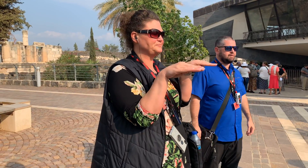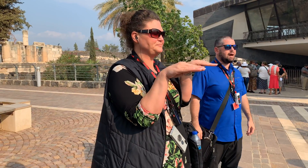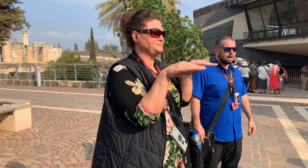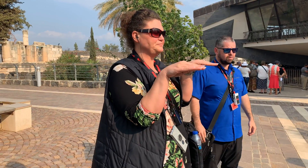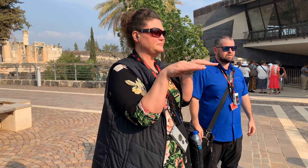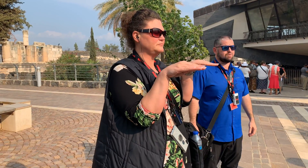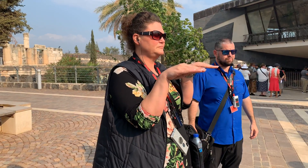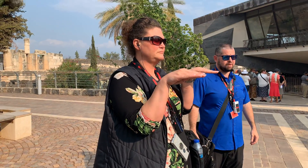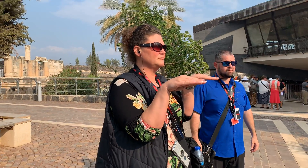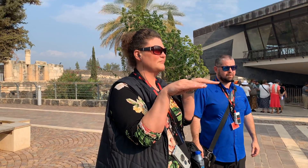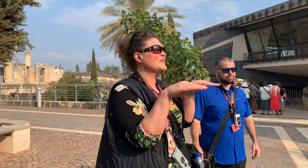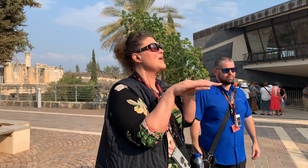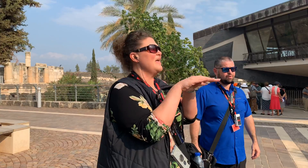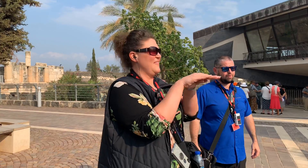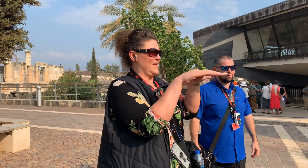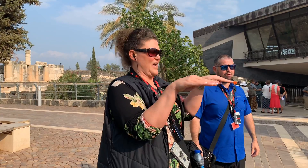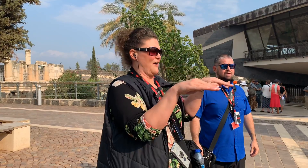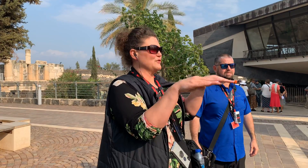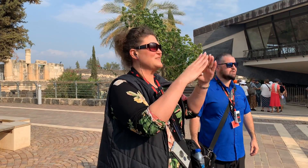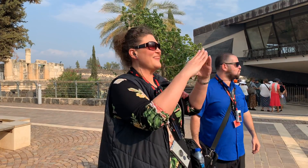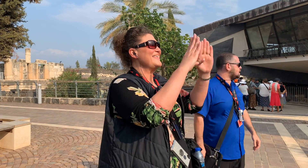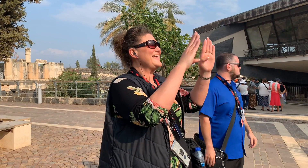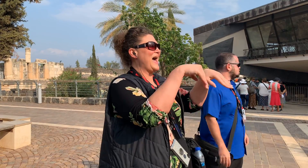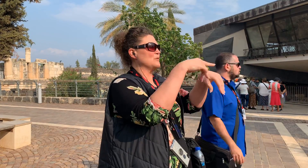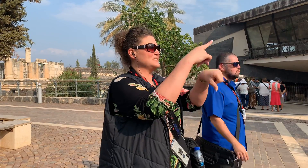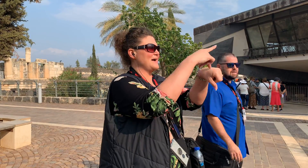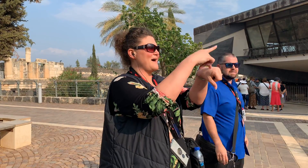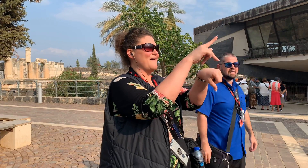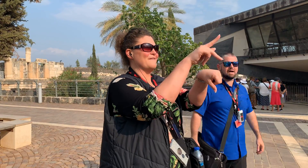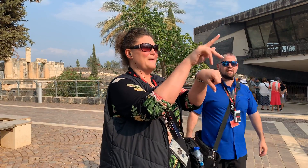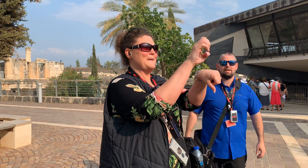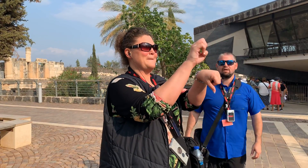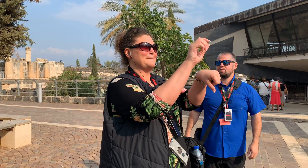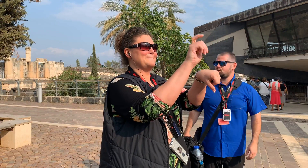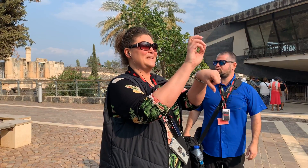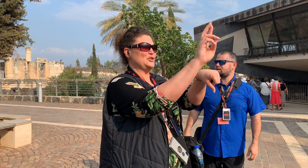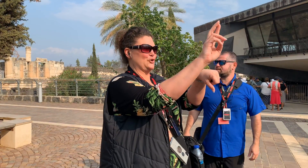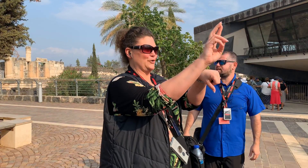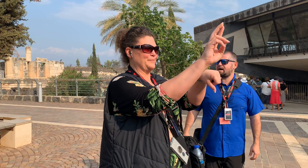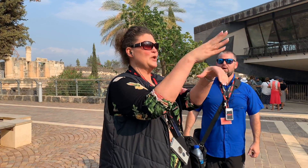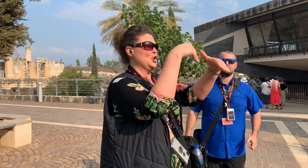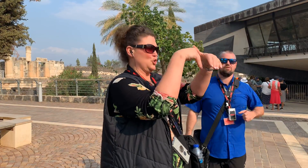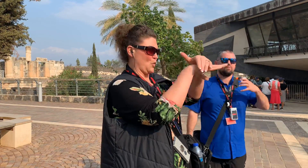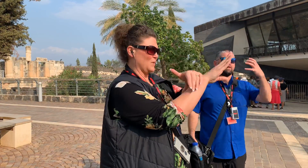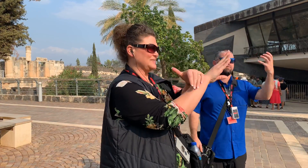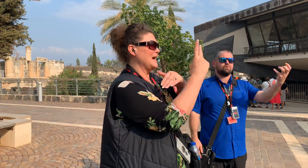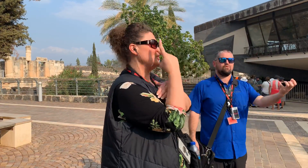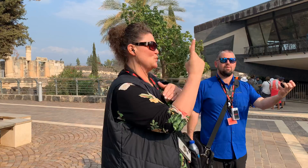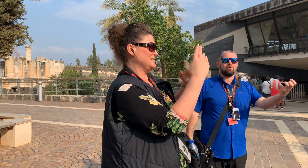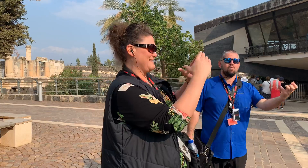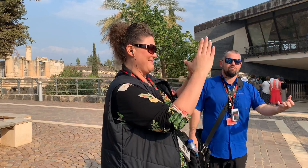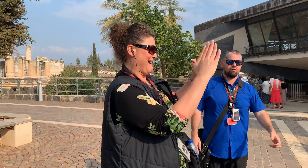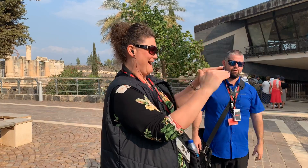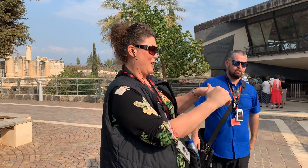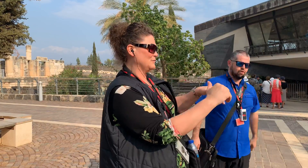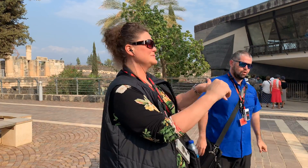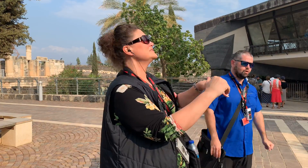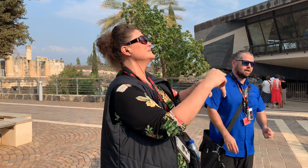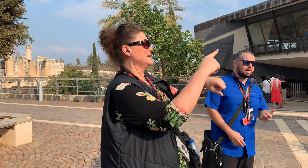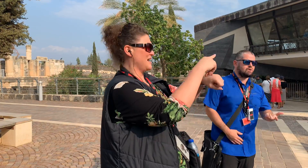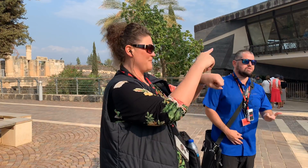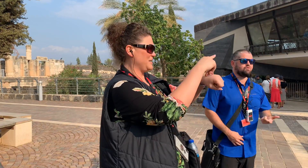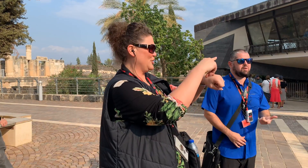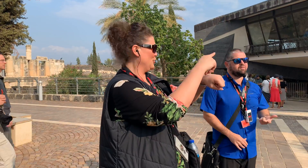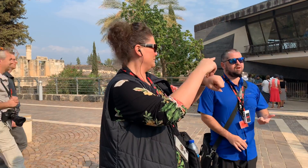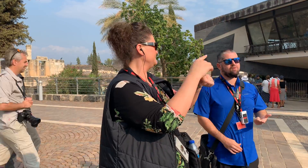the house of Peter. Okay, so once you go inside, you can see the house of Peter from over.